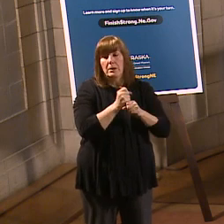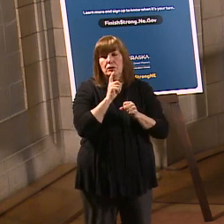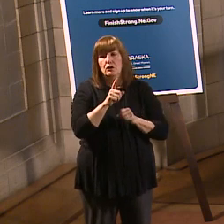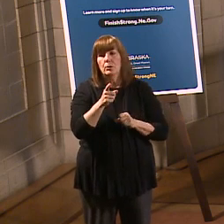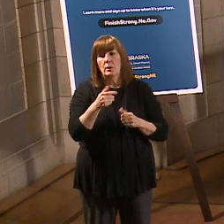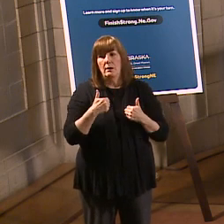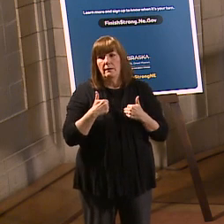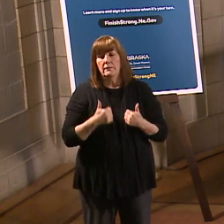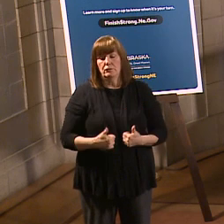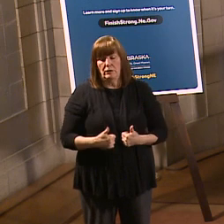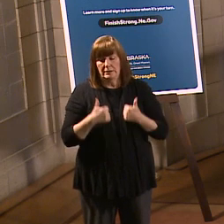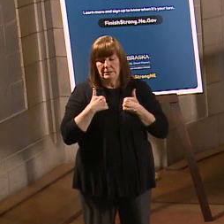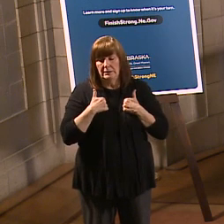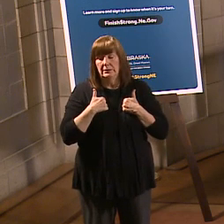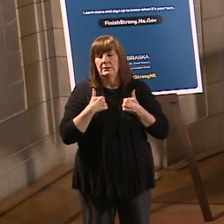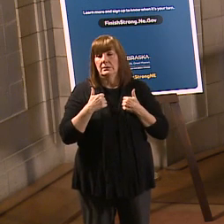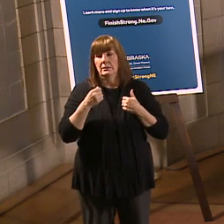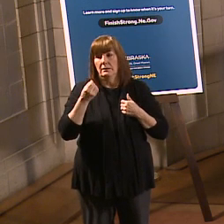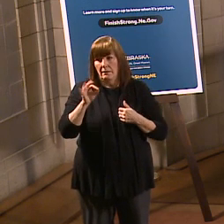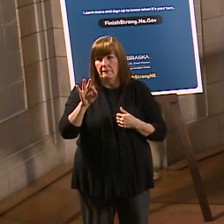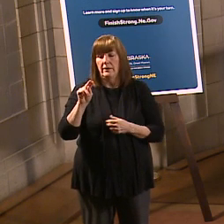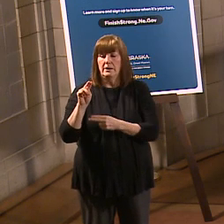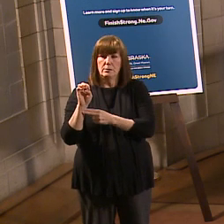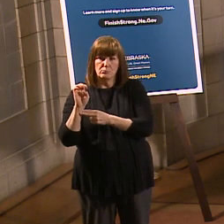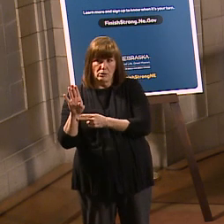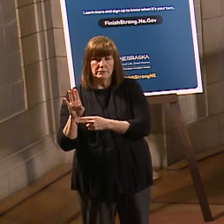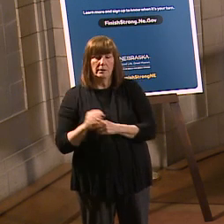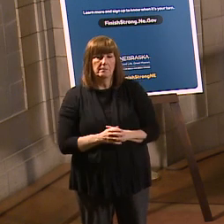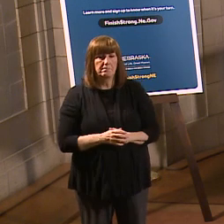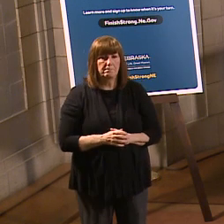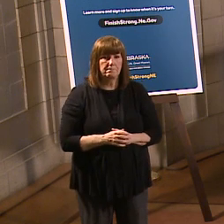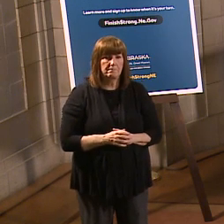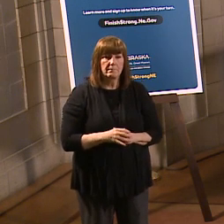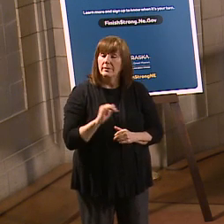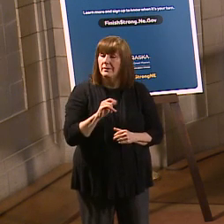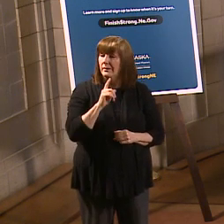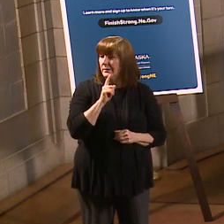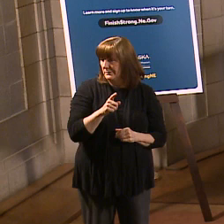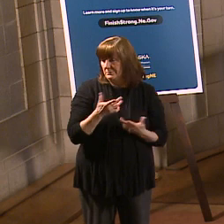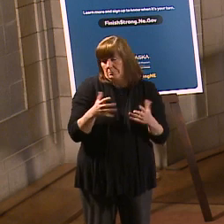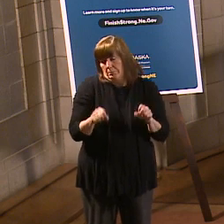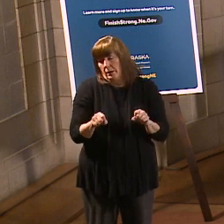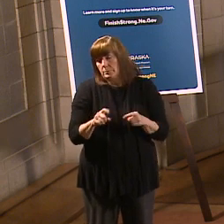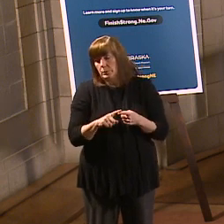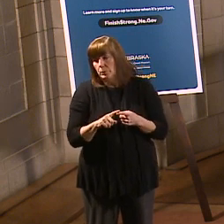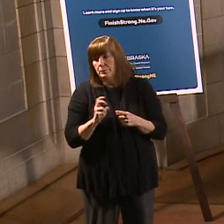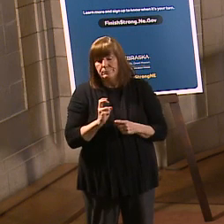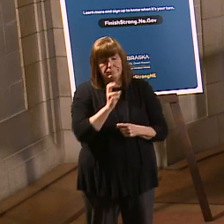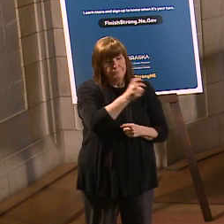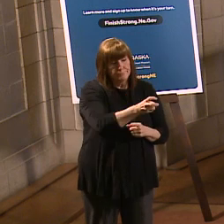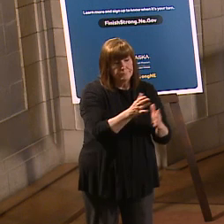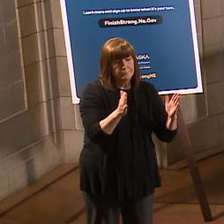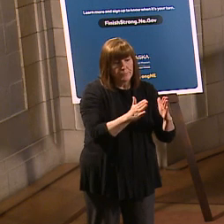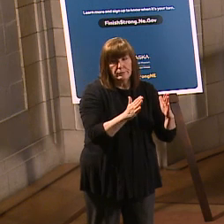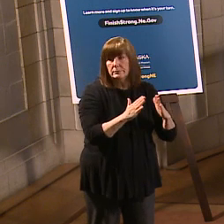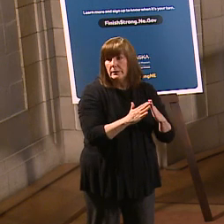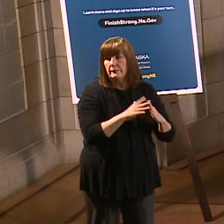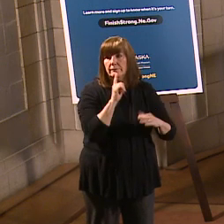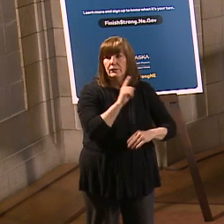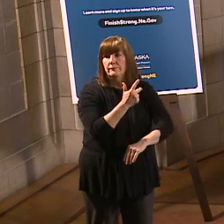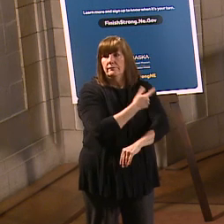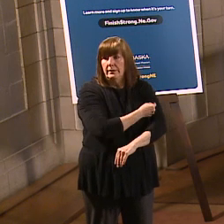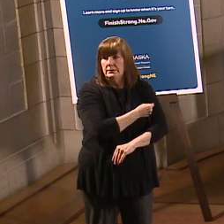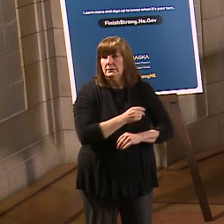that you've got that you're a Nebraskan before you're coming and getting that vaccine. So that is it is possible for that to occur.